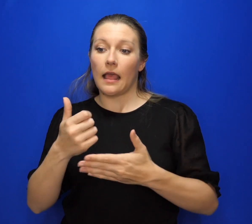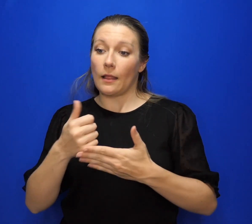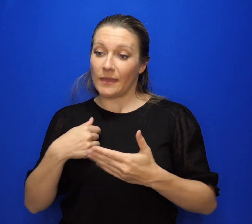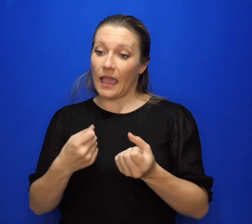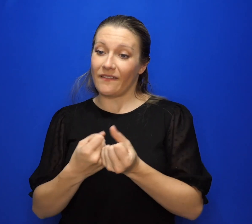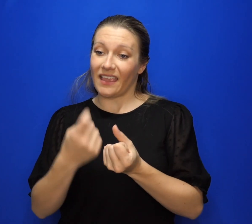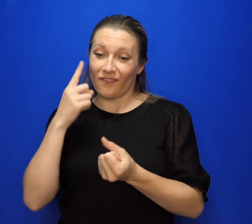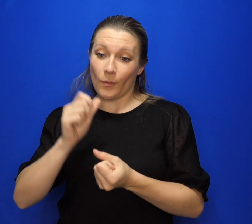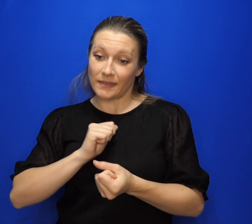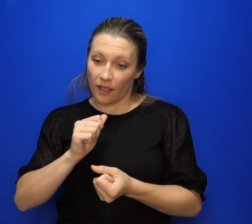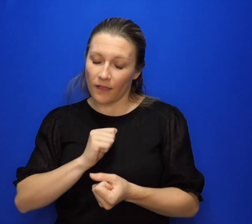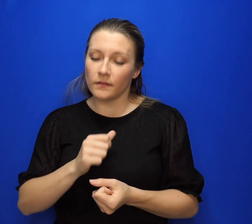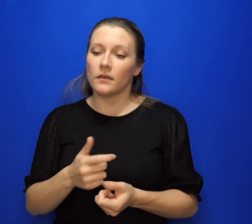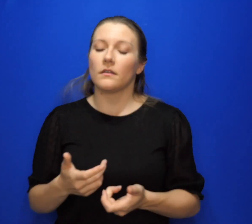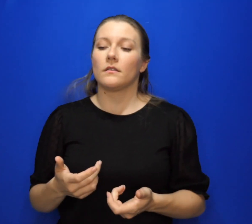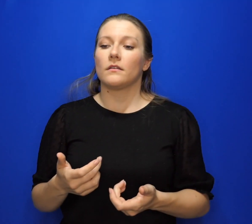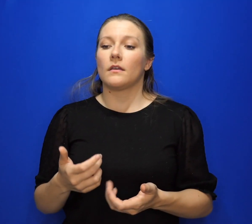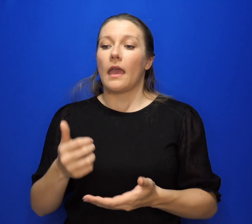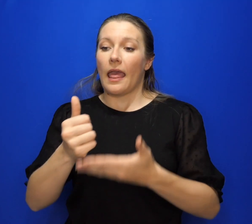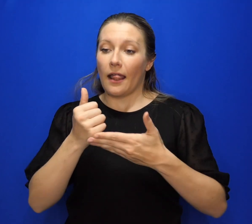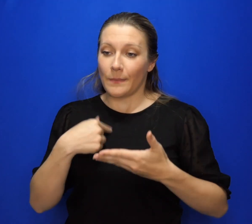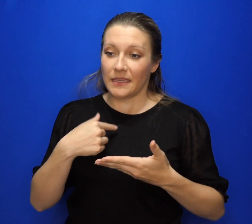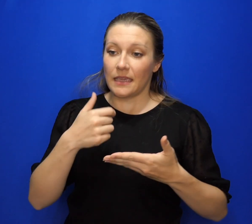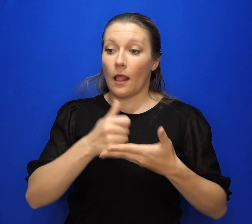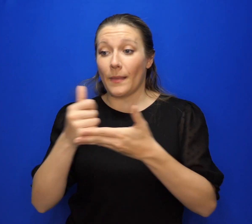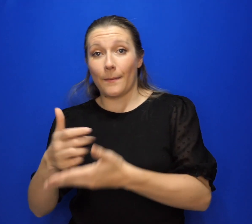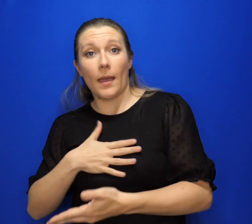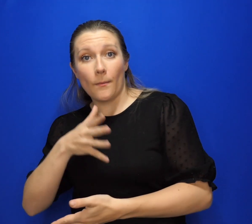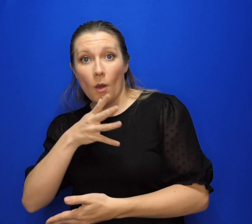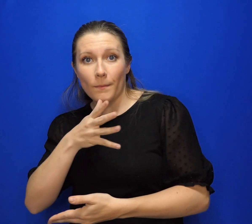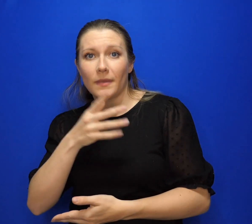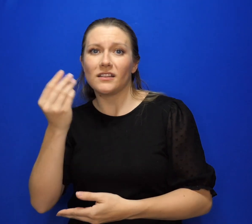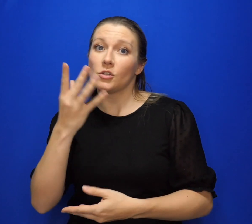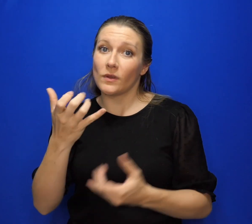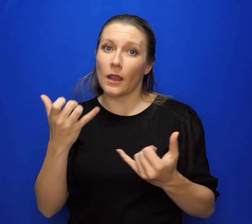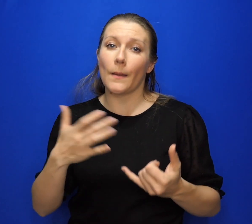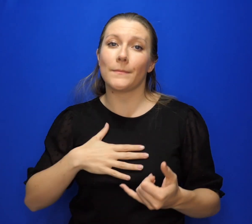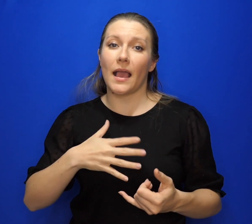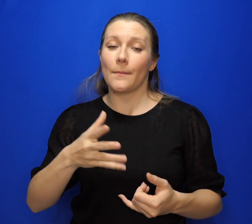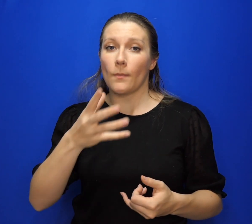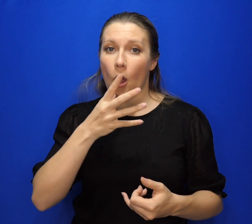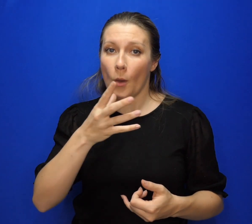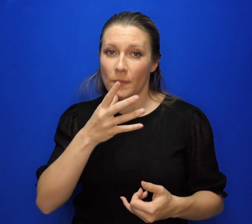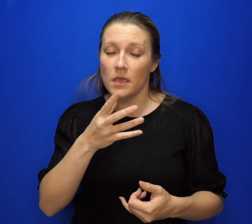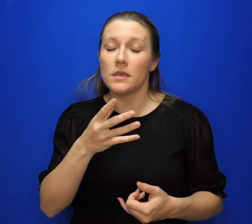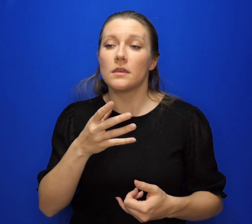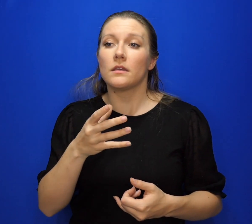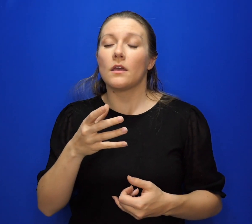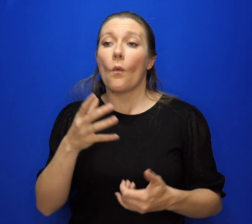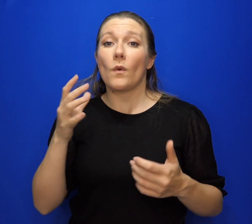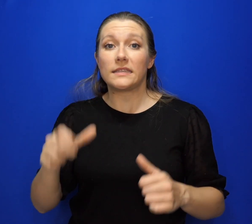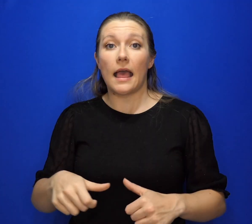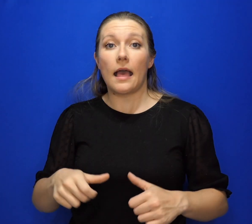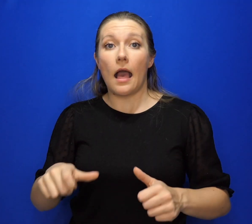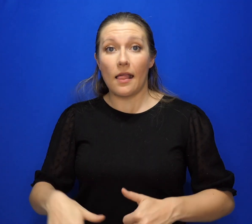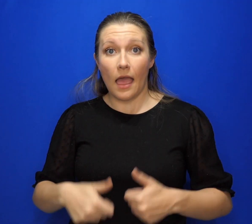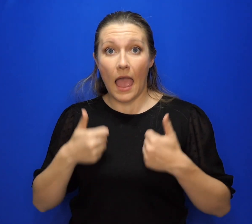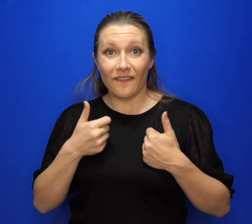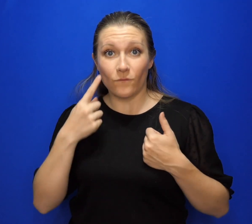I'm going to tell you right now, my mom is alive today because of what I learned from Arden having type